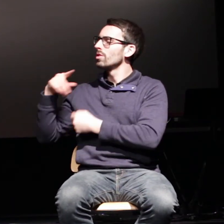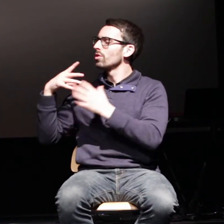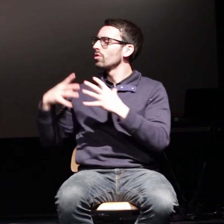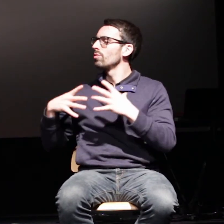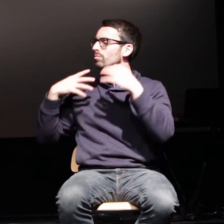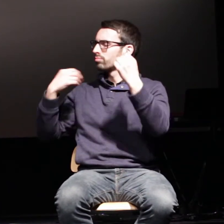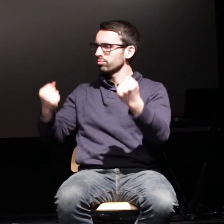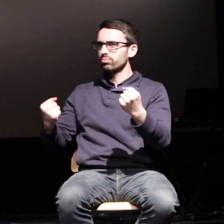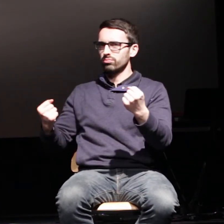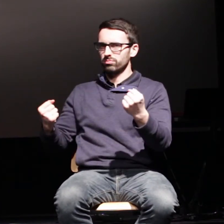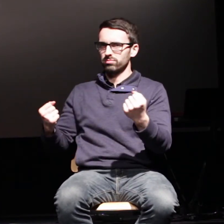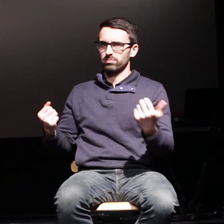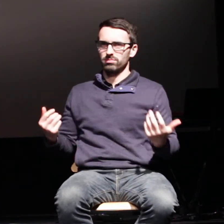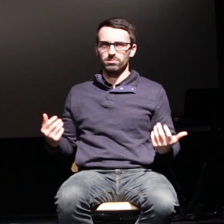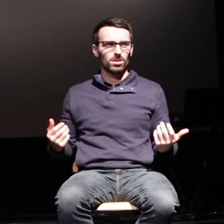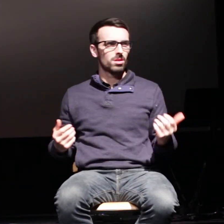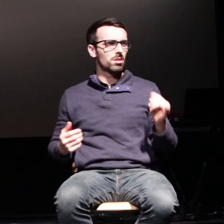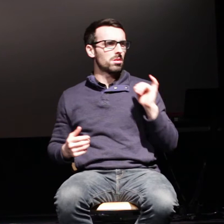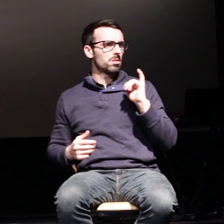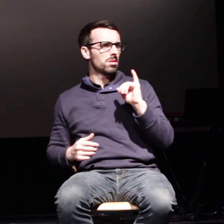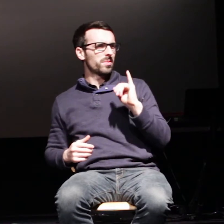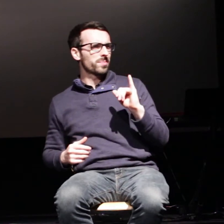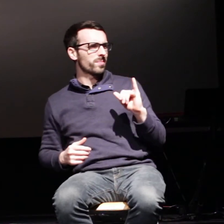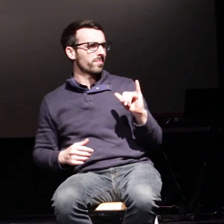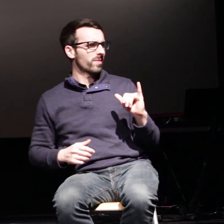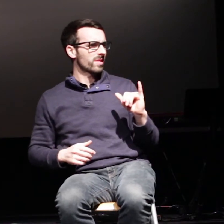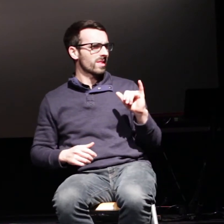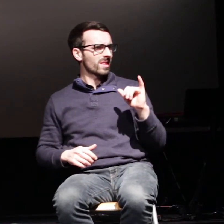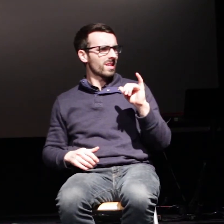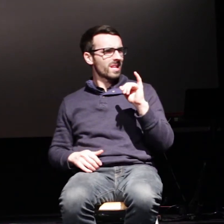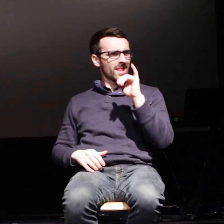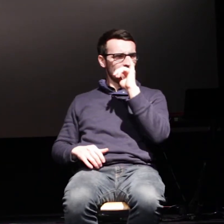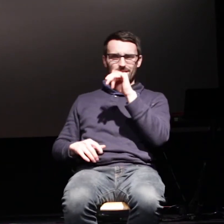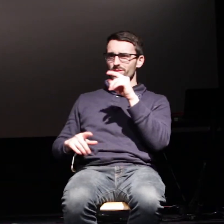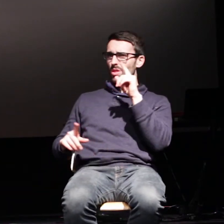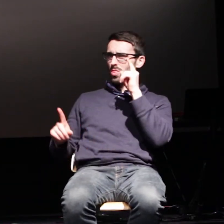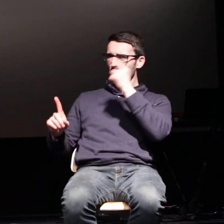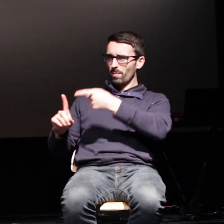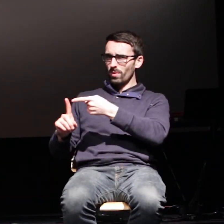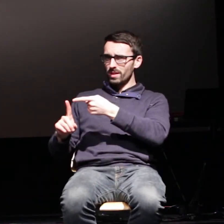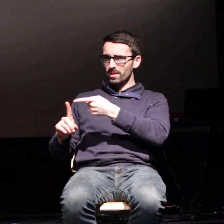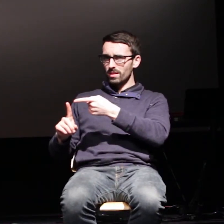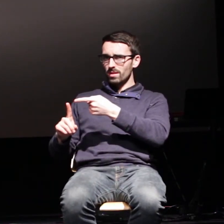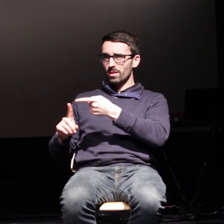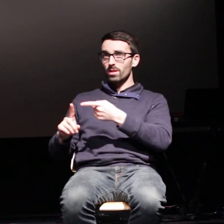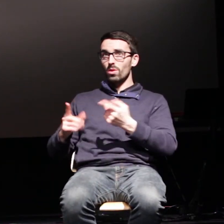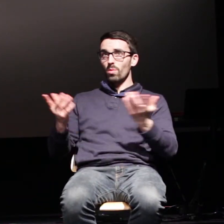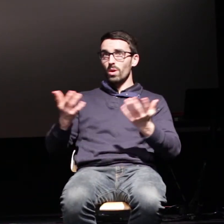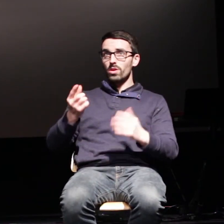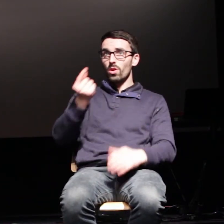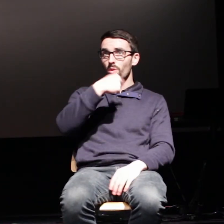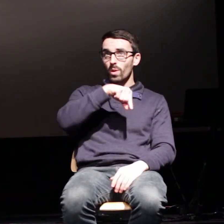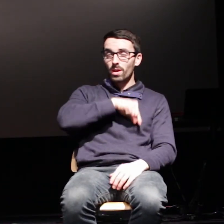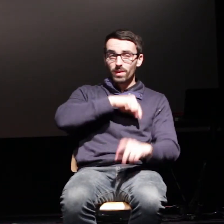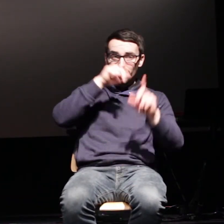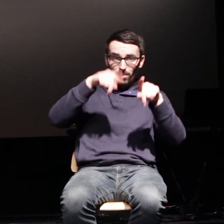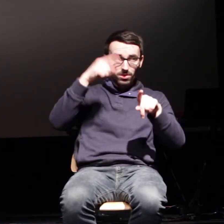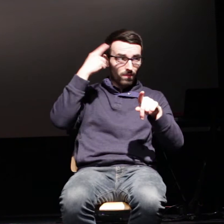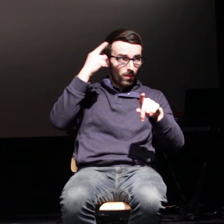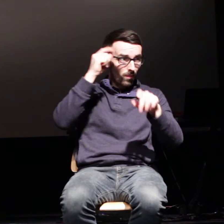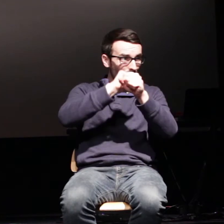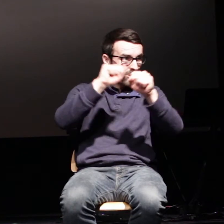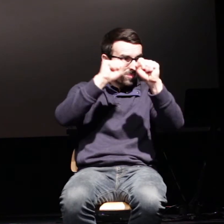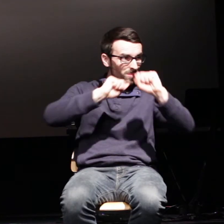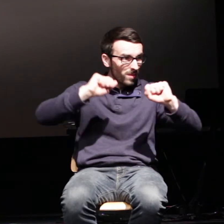you well. And that's the point. Faith is what qualifies a person for a miracle. It's